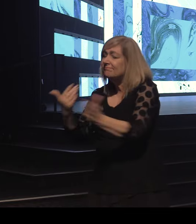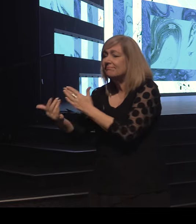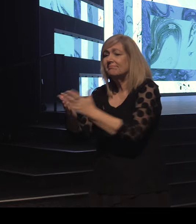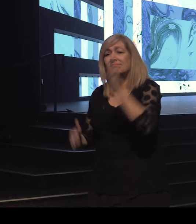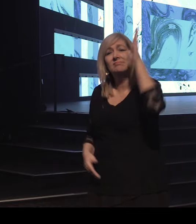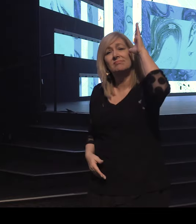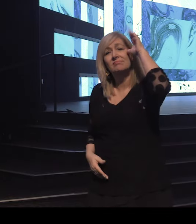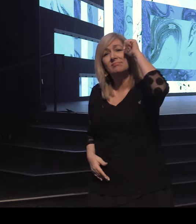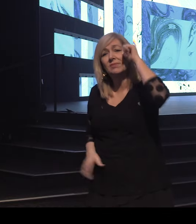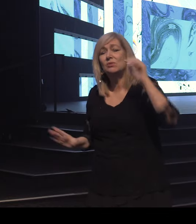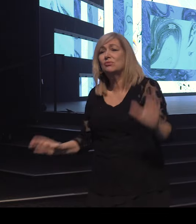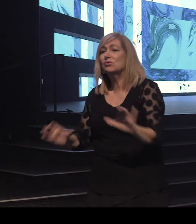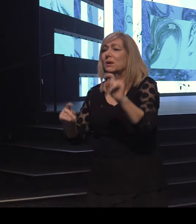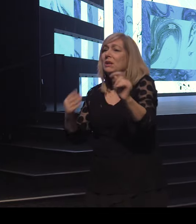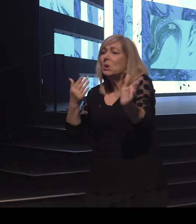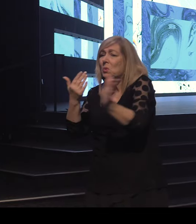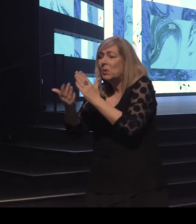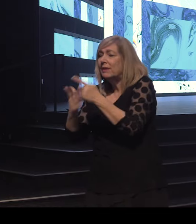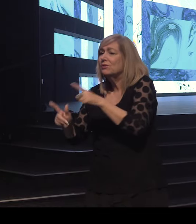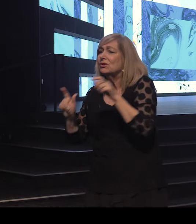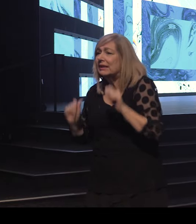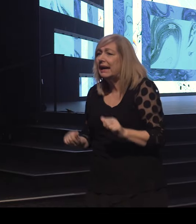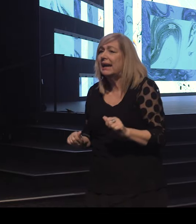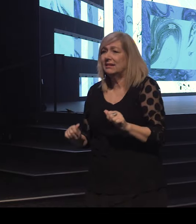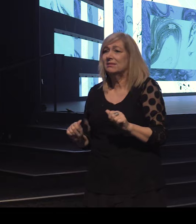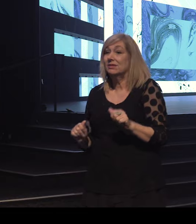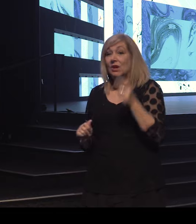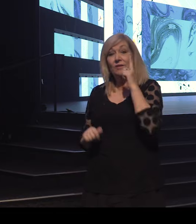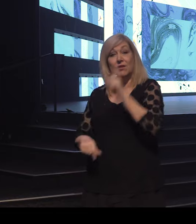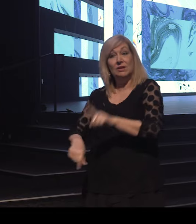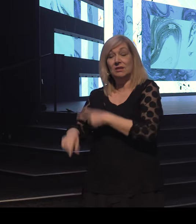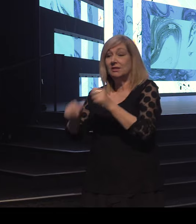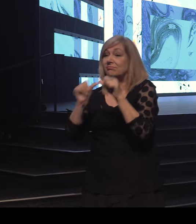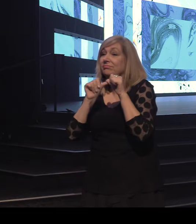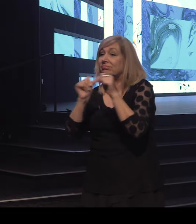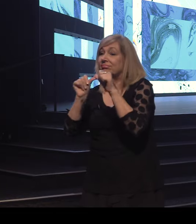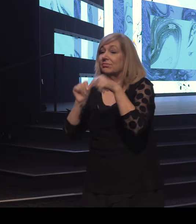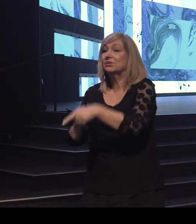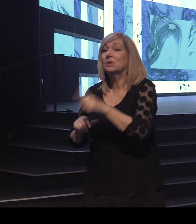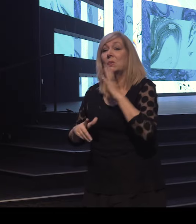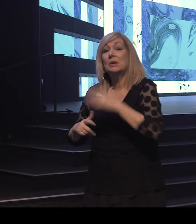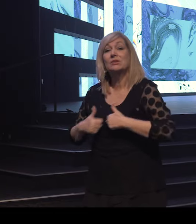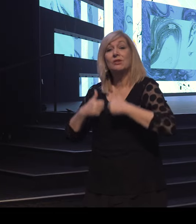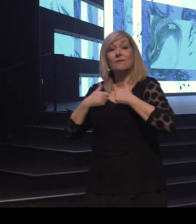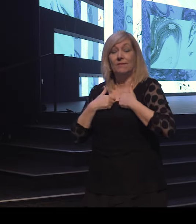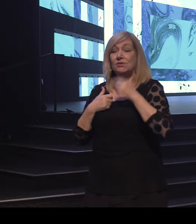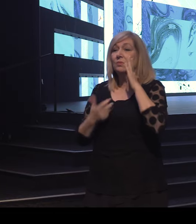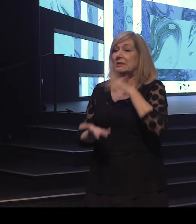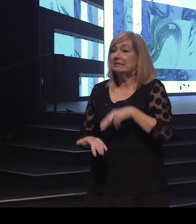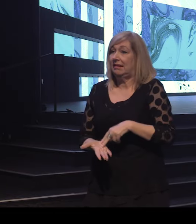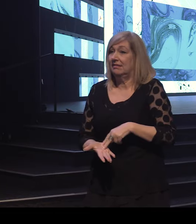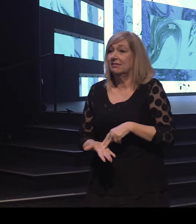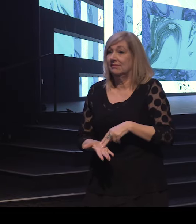anyway and to do whatever she could for as long as she would survive.